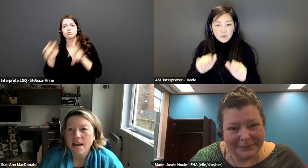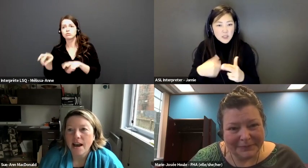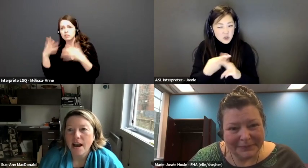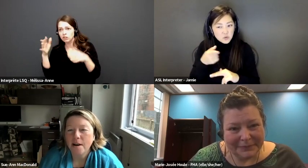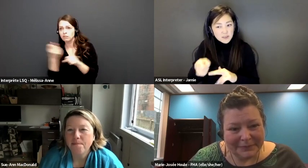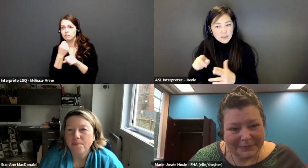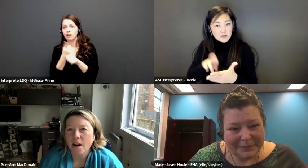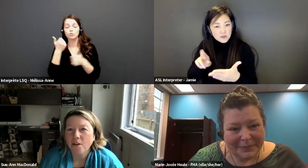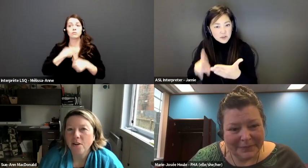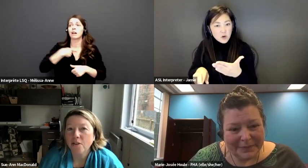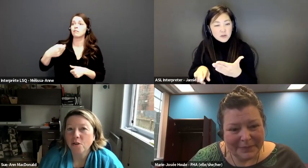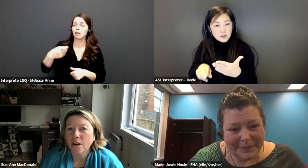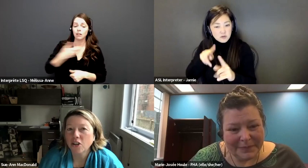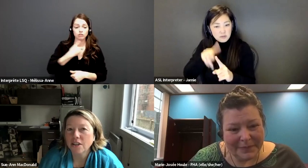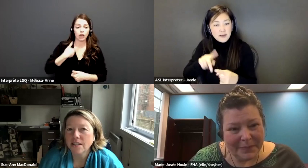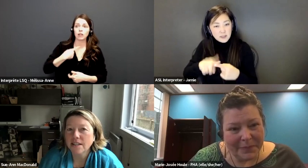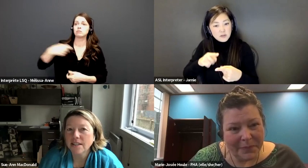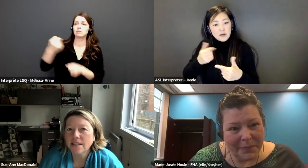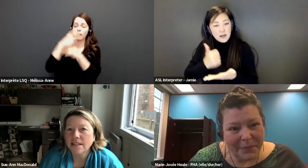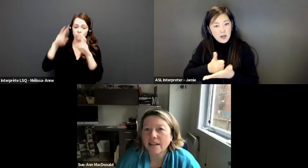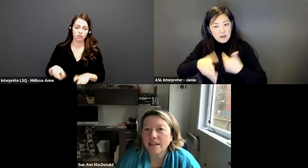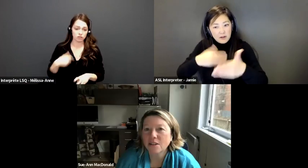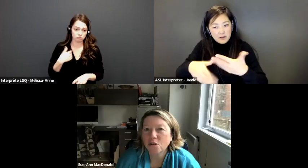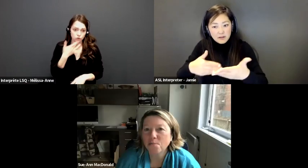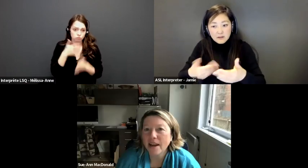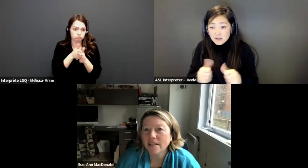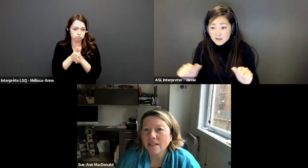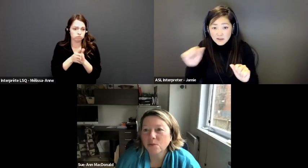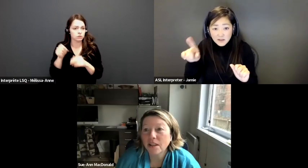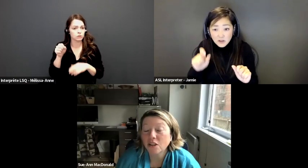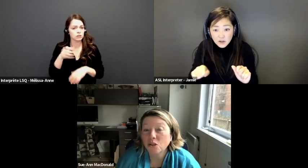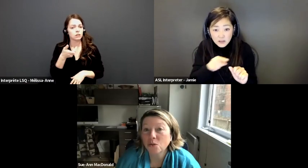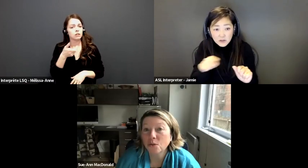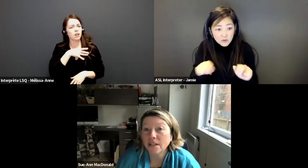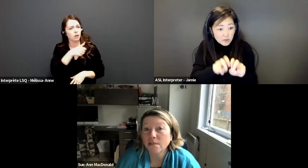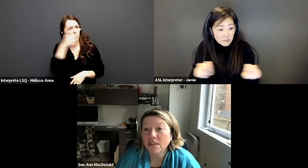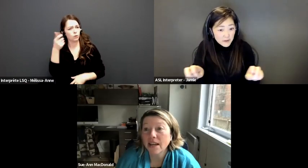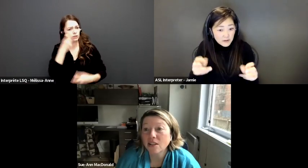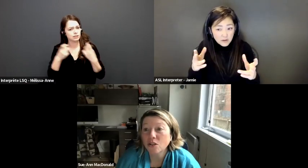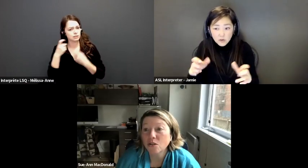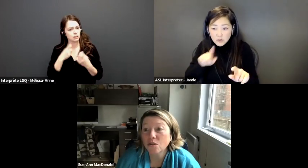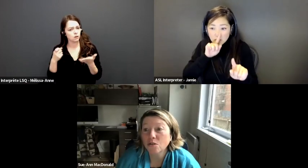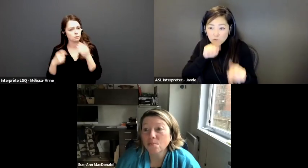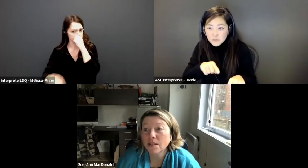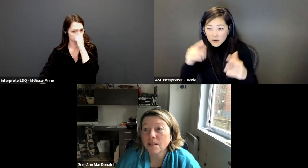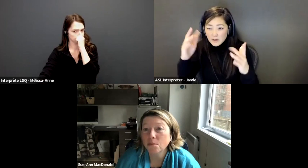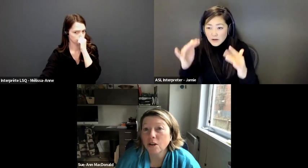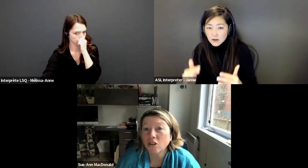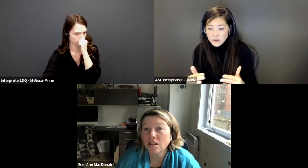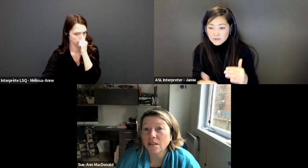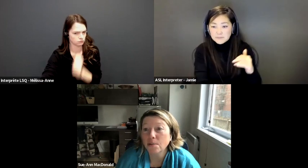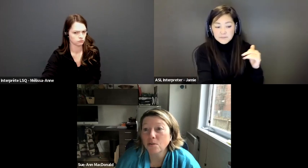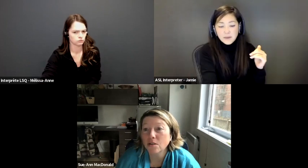it. Are there other questions that you panelists would like to attempt to answer? There's been